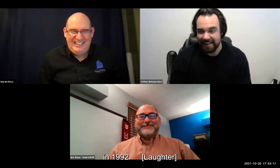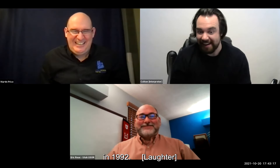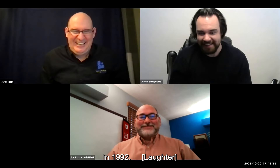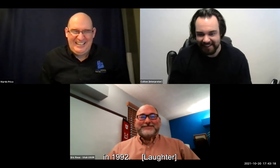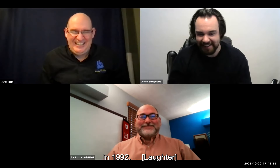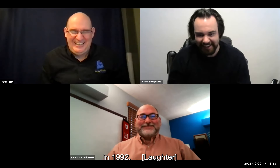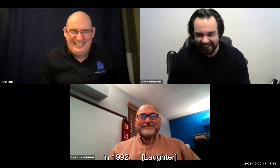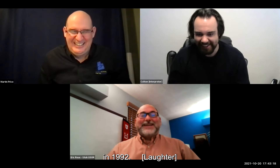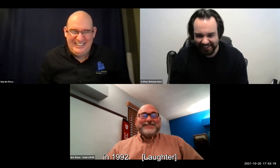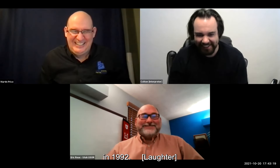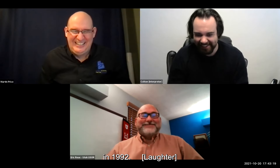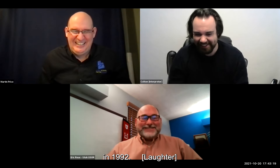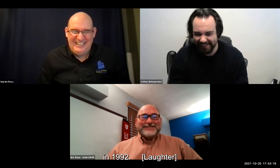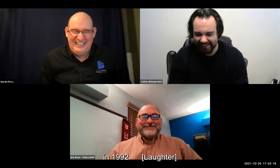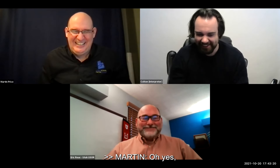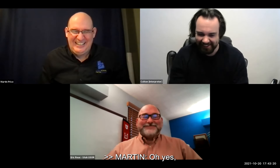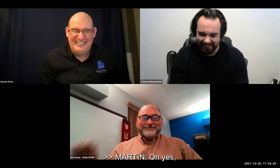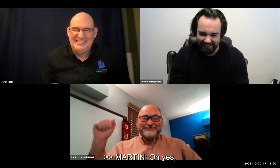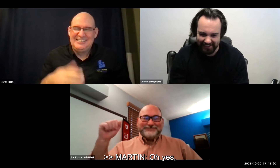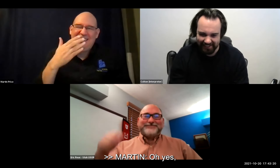Or yeah, the 18th century.